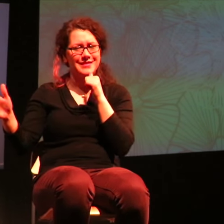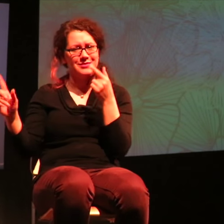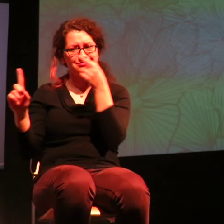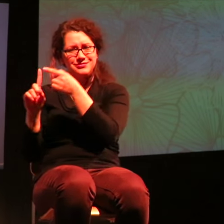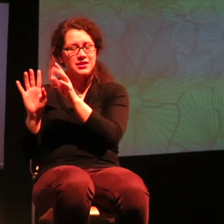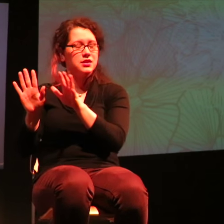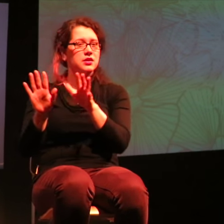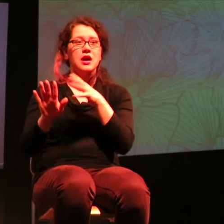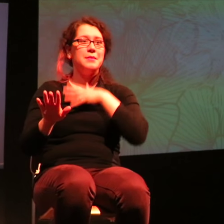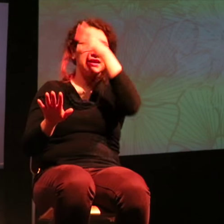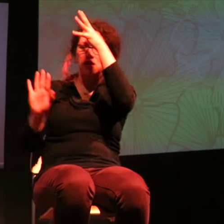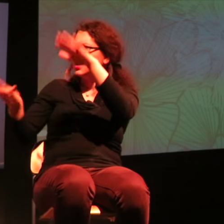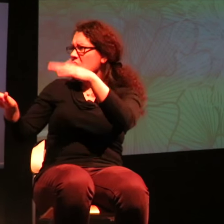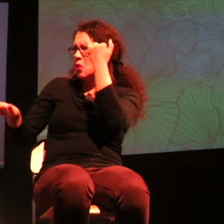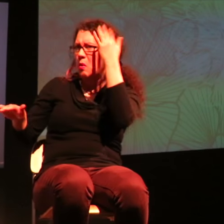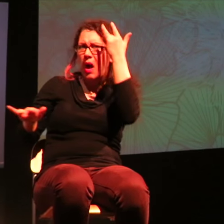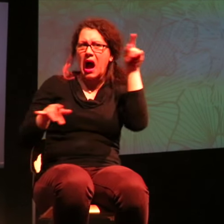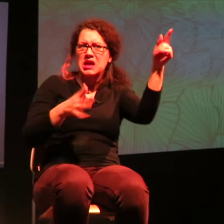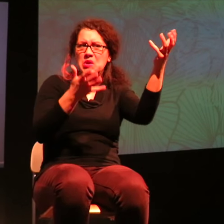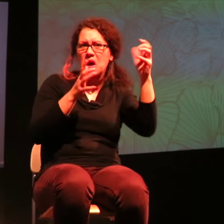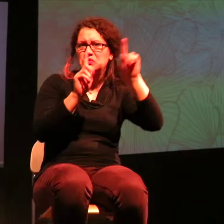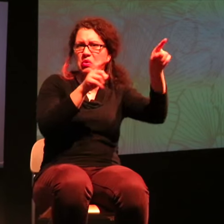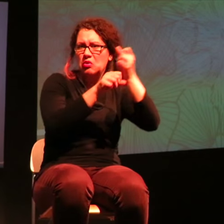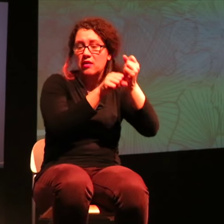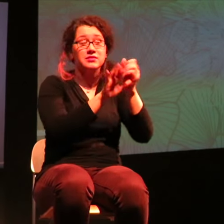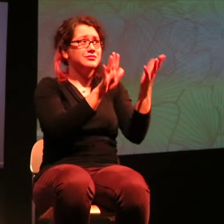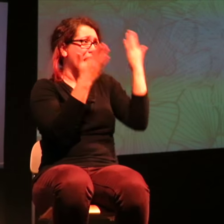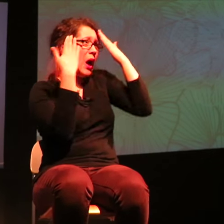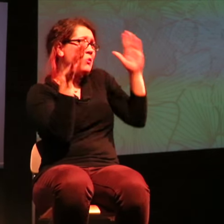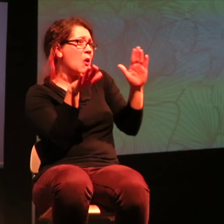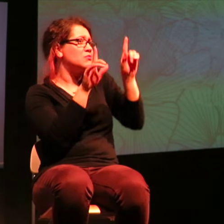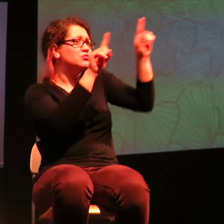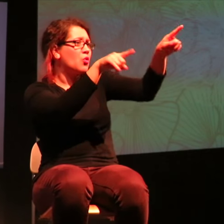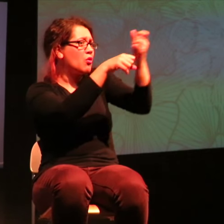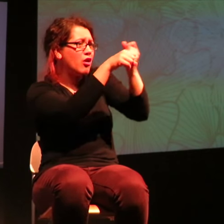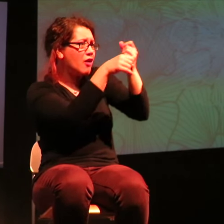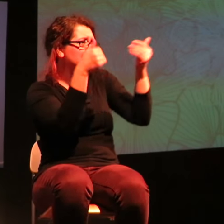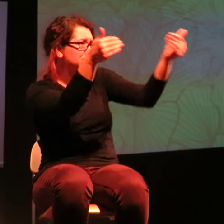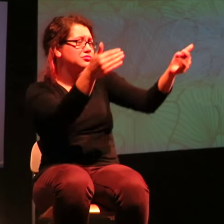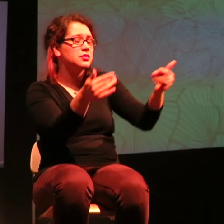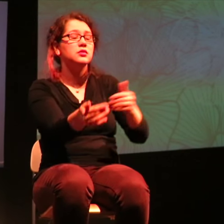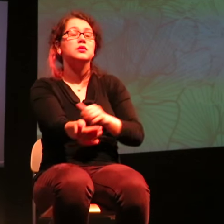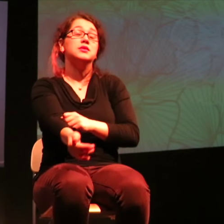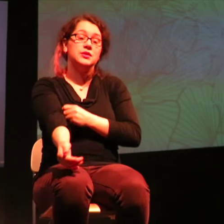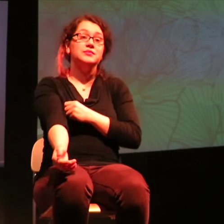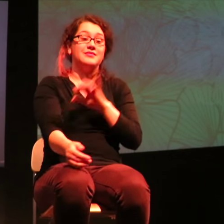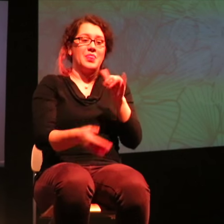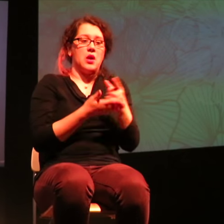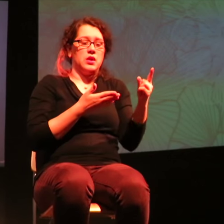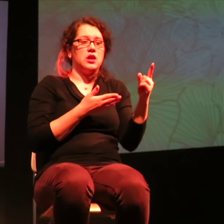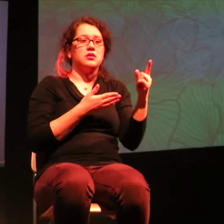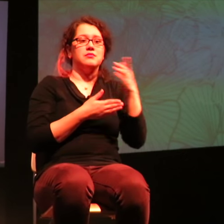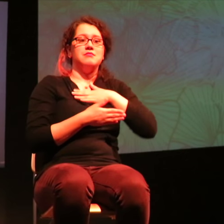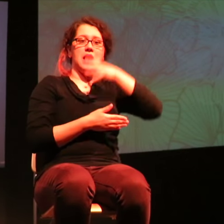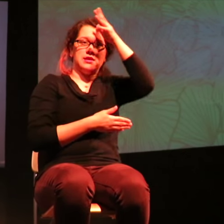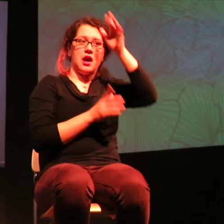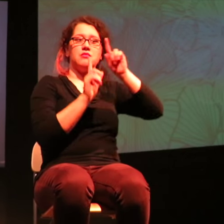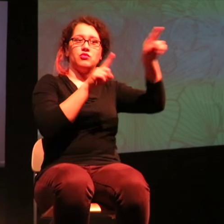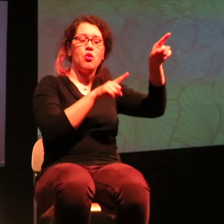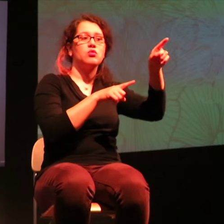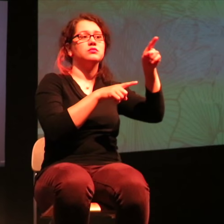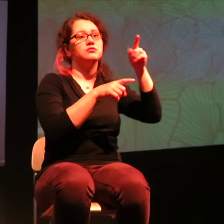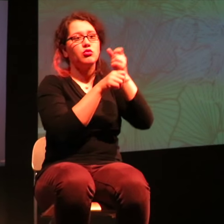my dad was like, well, why do you think he wants to do it? I'm like, I don't know, Dad, just go out for coffee with him. And so my dad goes out for coffee, that week with Pastor Mel. And